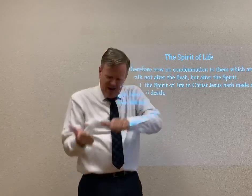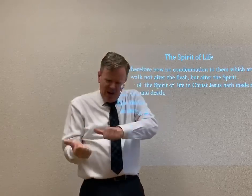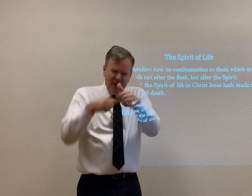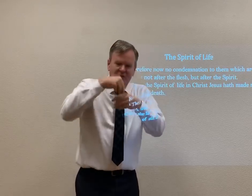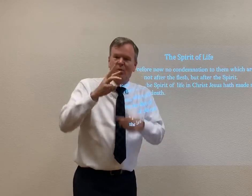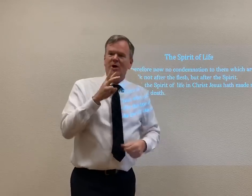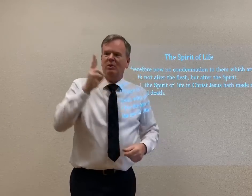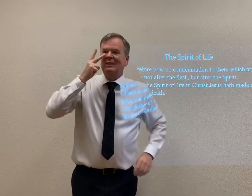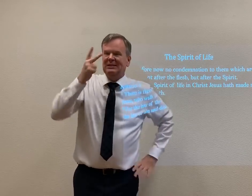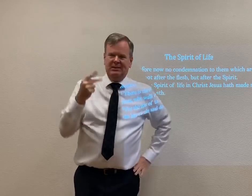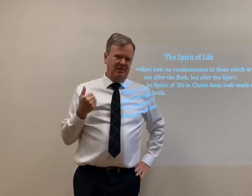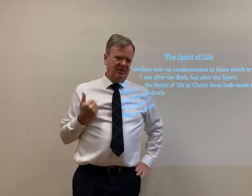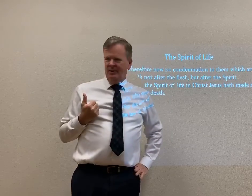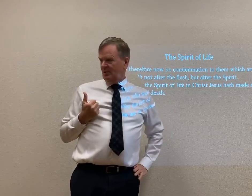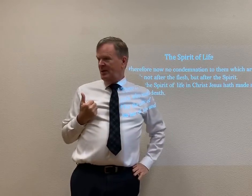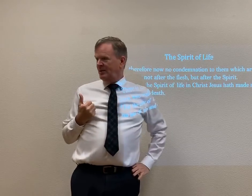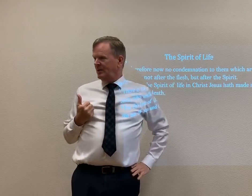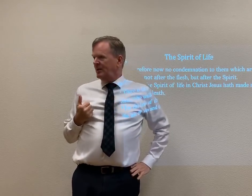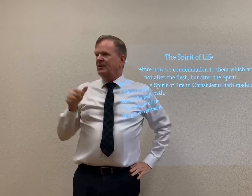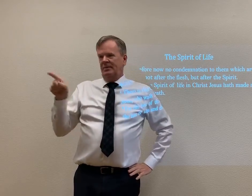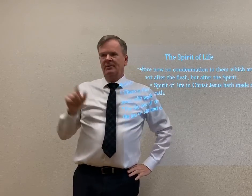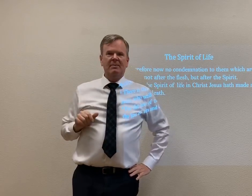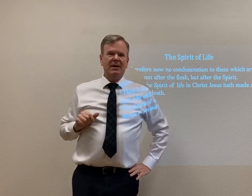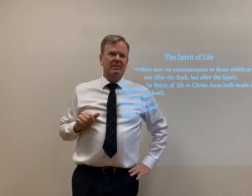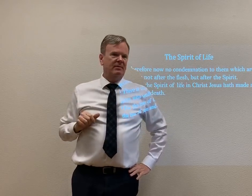and seeing them coming out of the water baptized in Jesus' name.